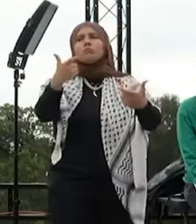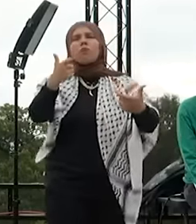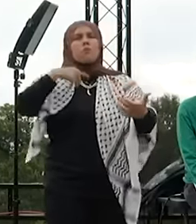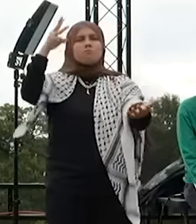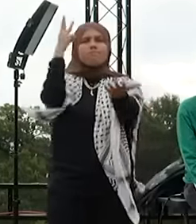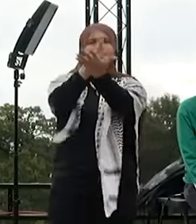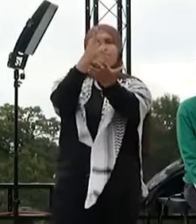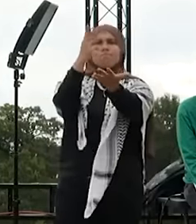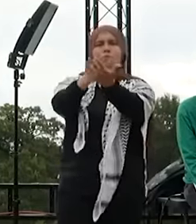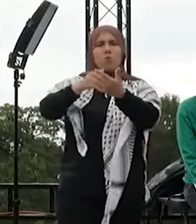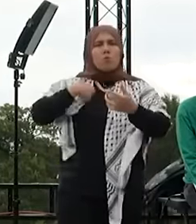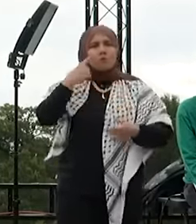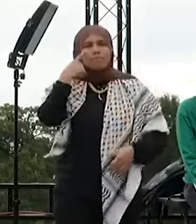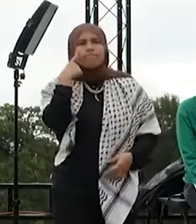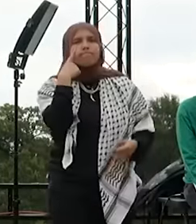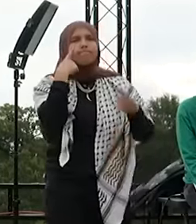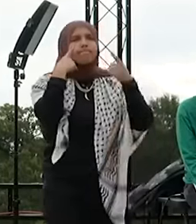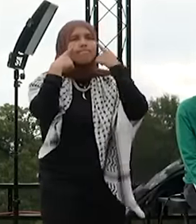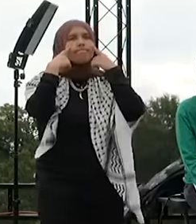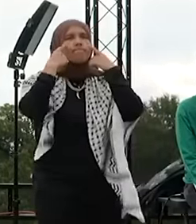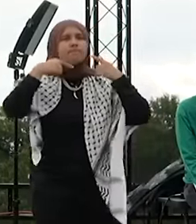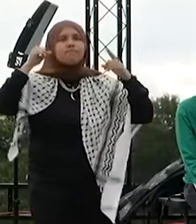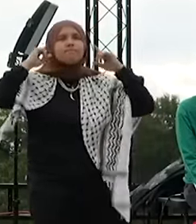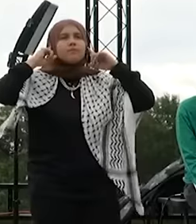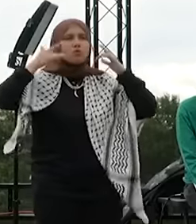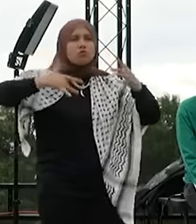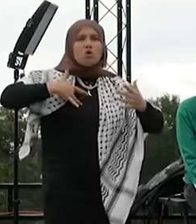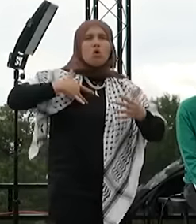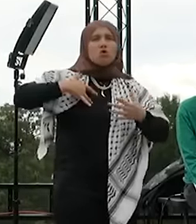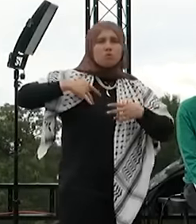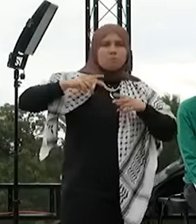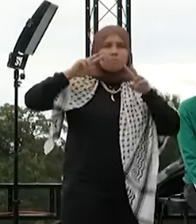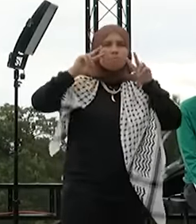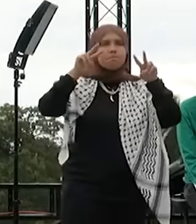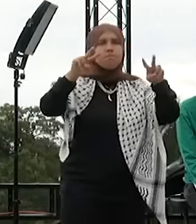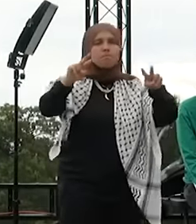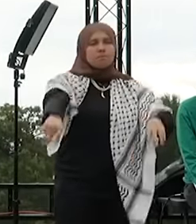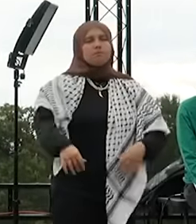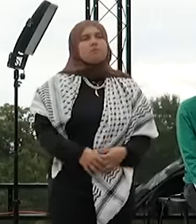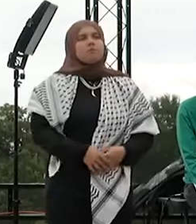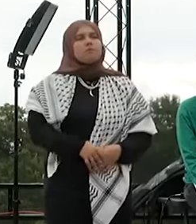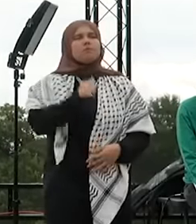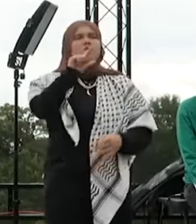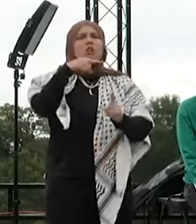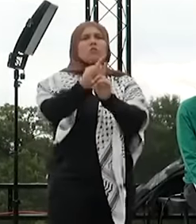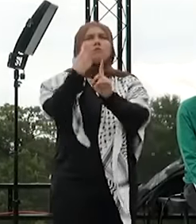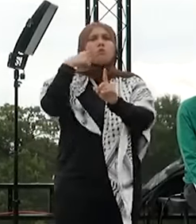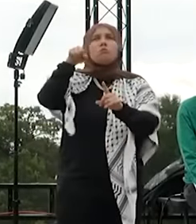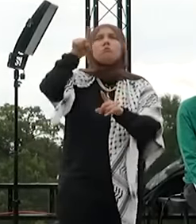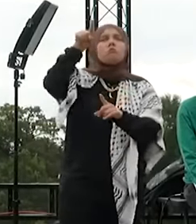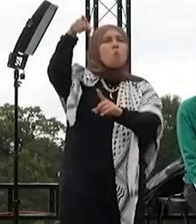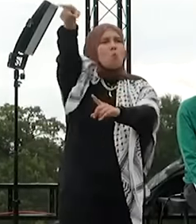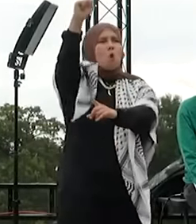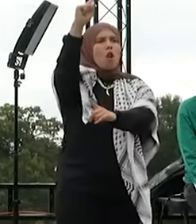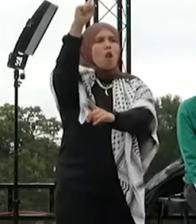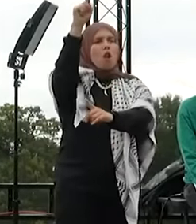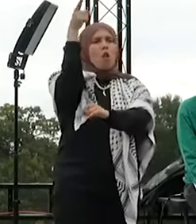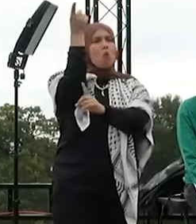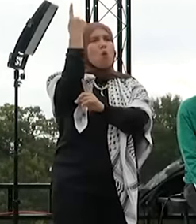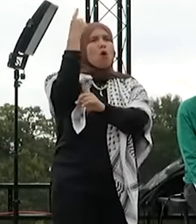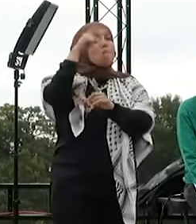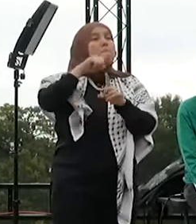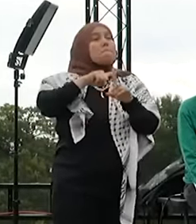bear witness with our eyes and our ears and our hearts, not just to His oneness, but to